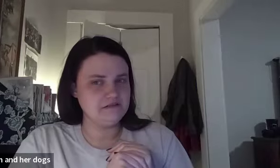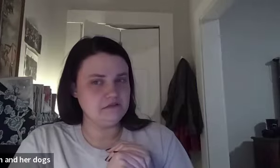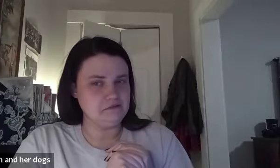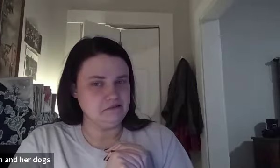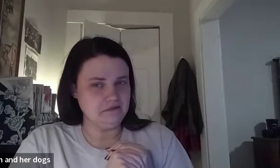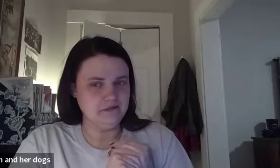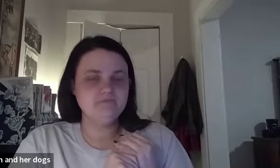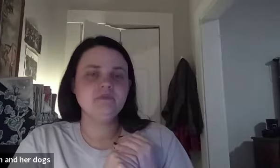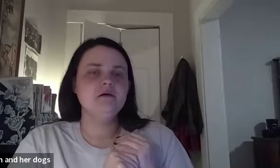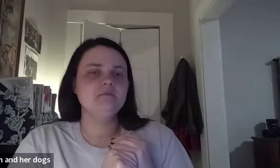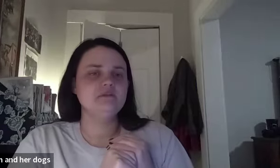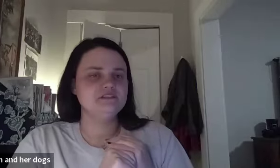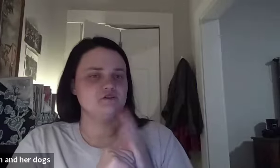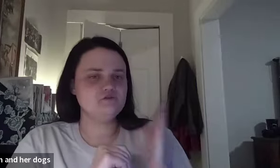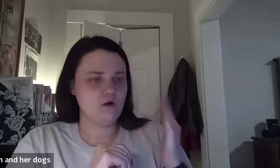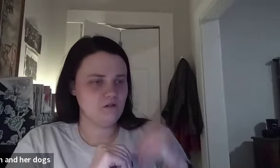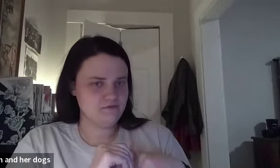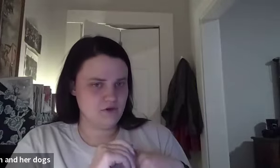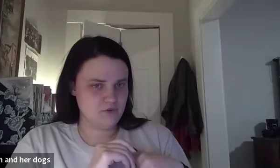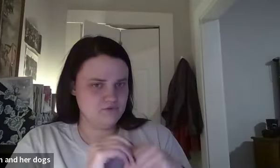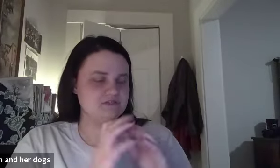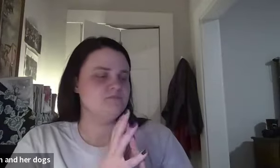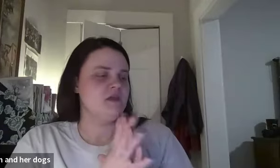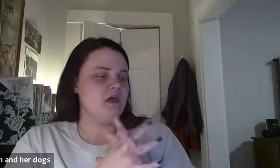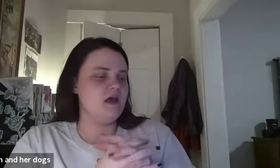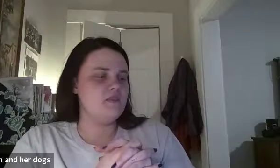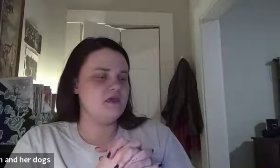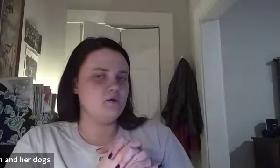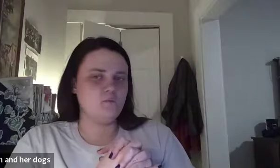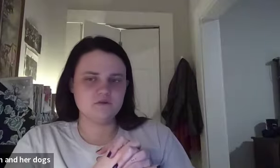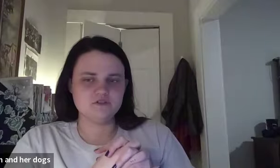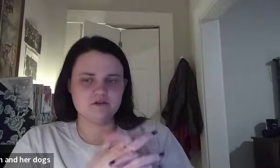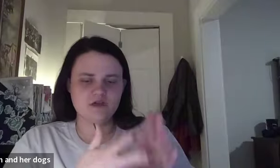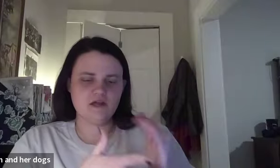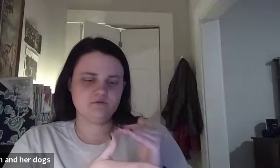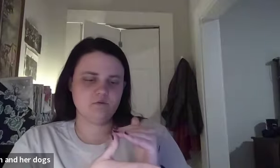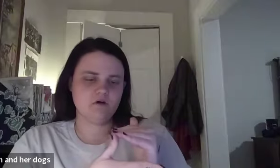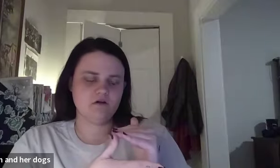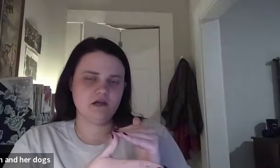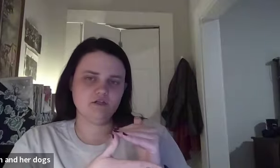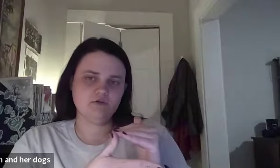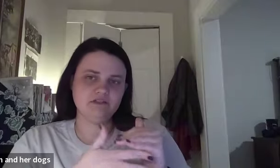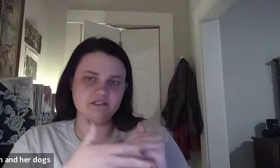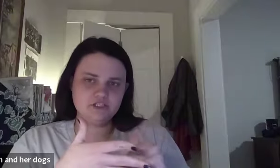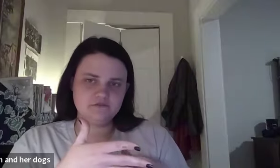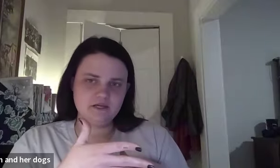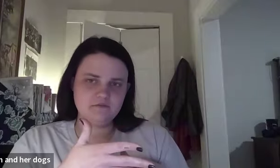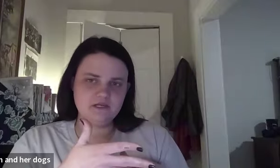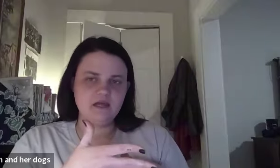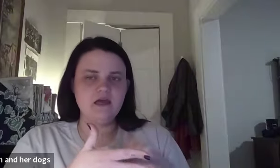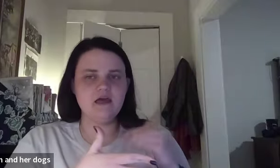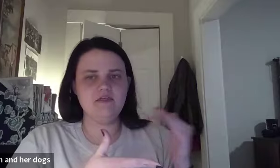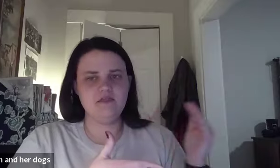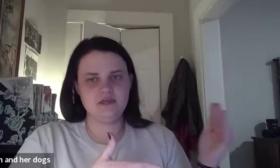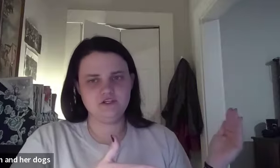I know it was a lot, but let's go through all of those. And then what we'll do after that is we'll work on how you would list your family and